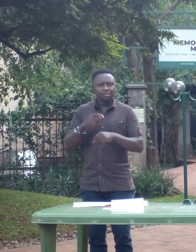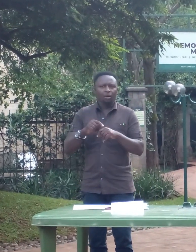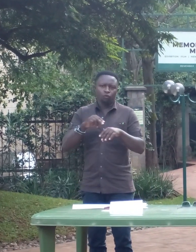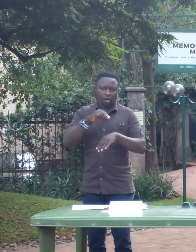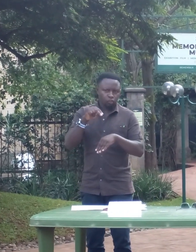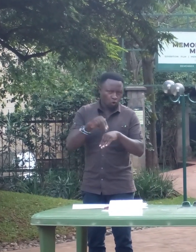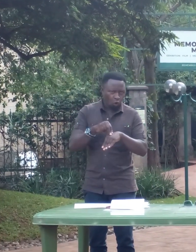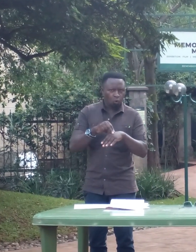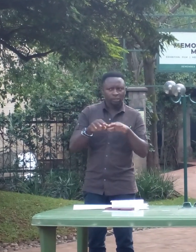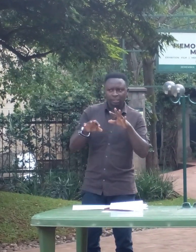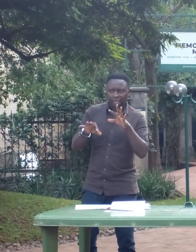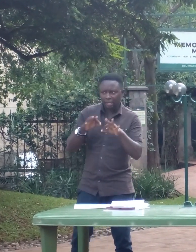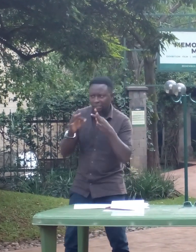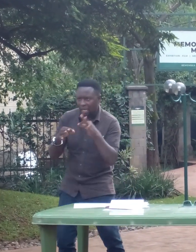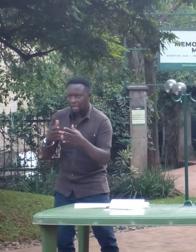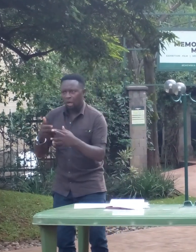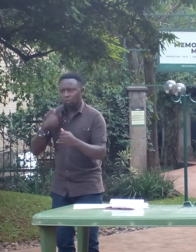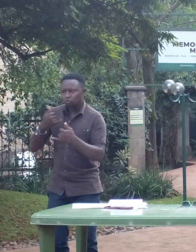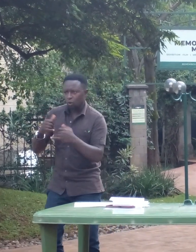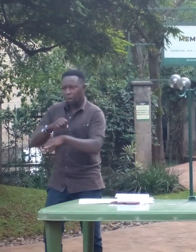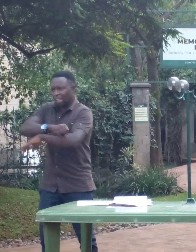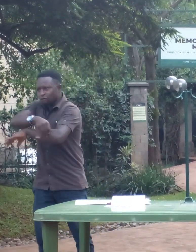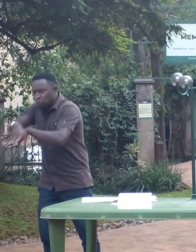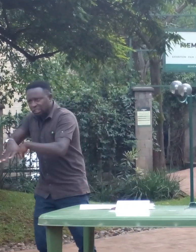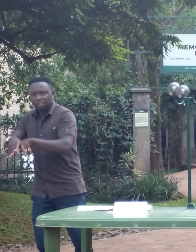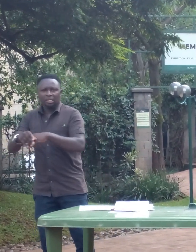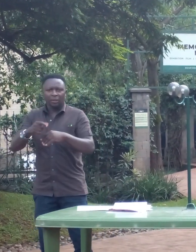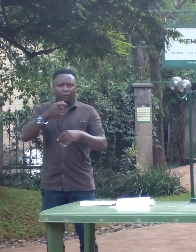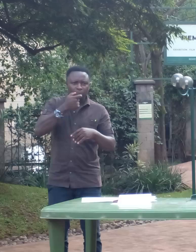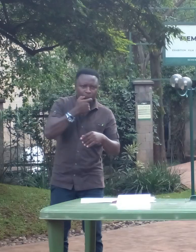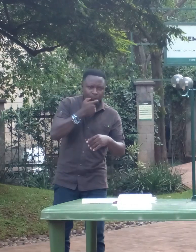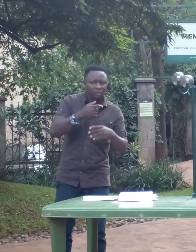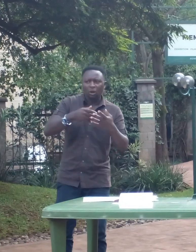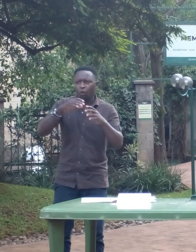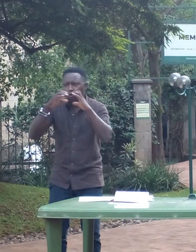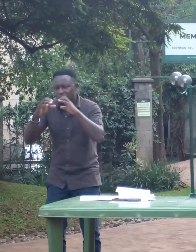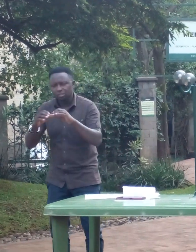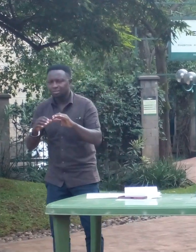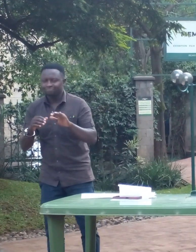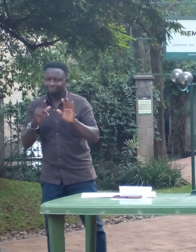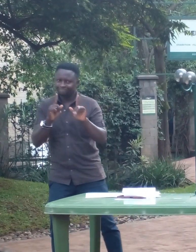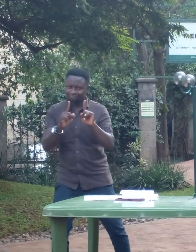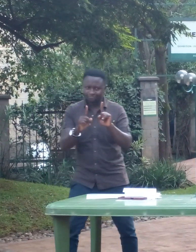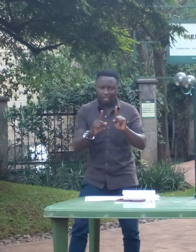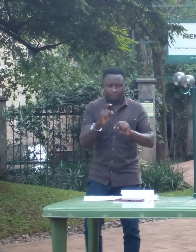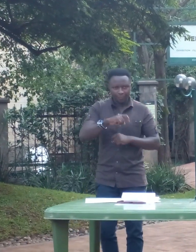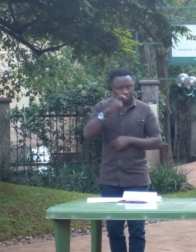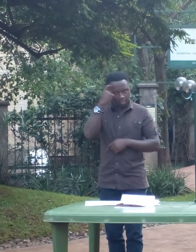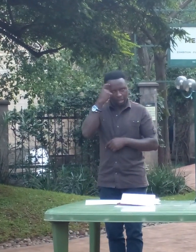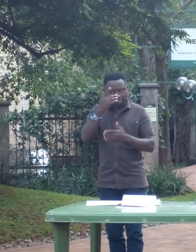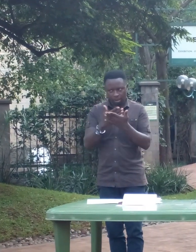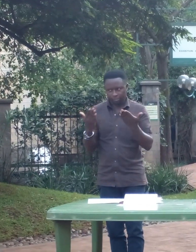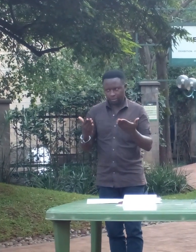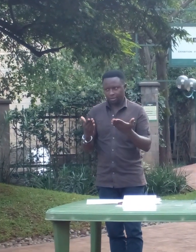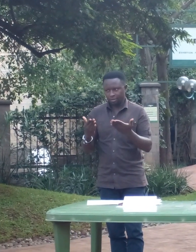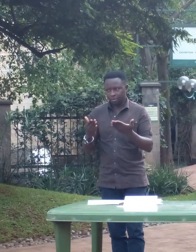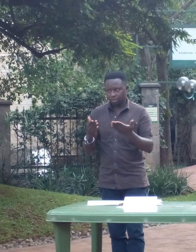We always have had a national selection, national trials. Don't influence the referees or the coach. Remember